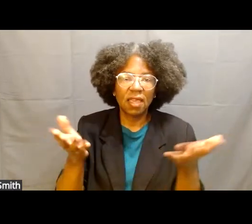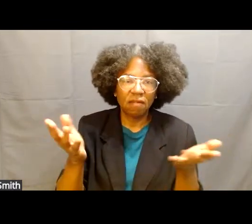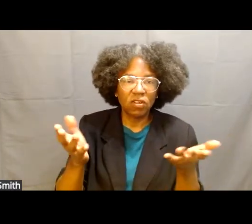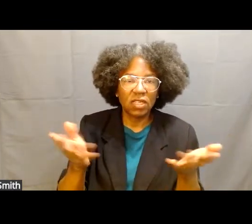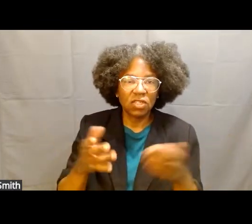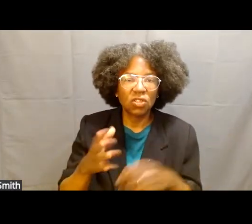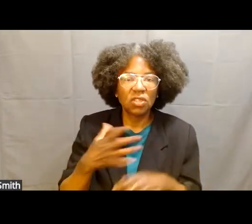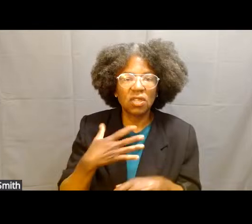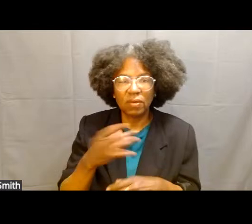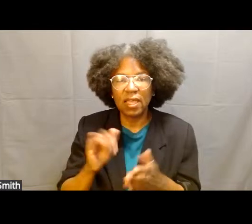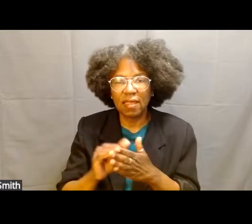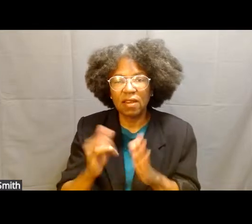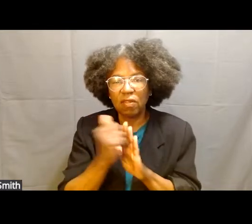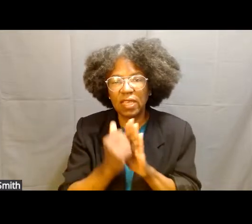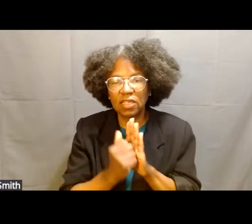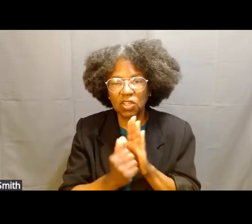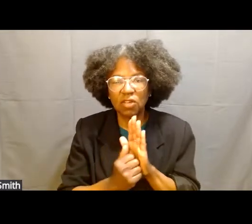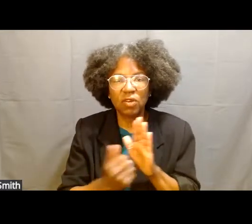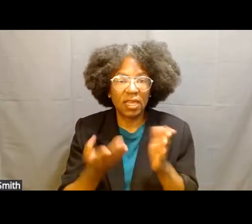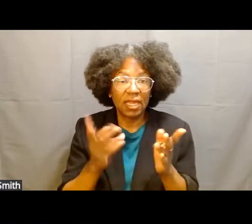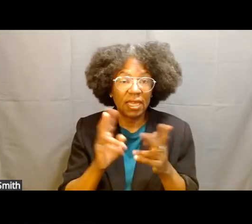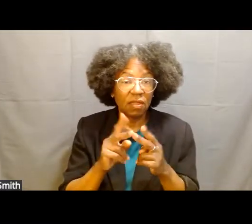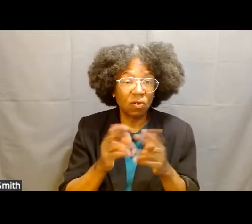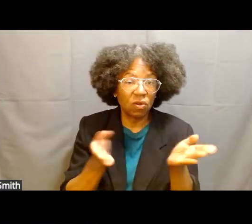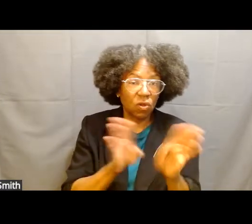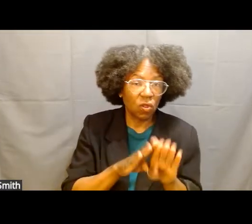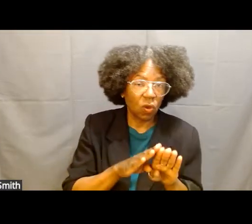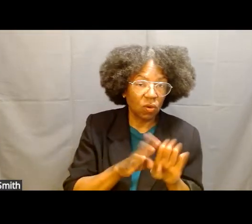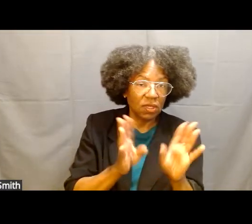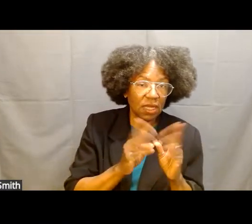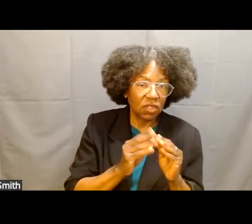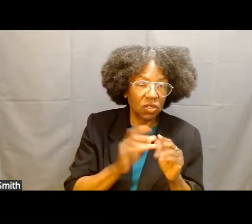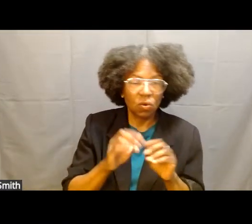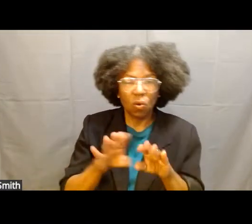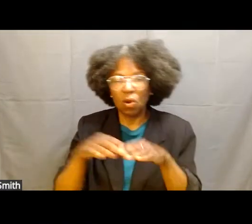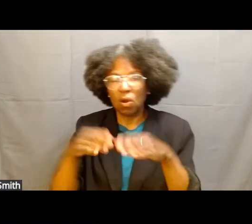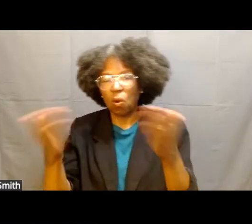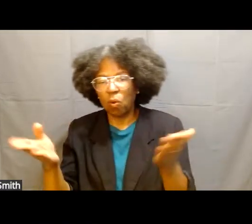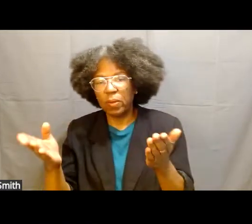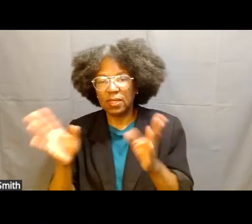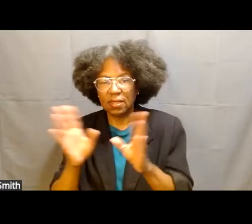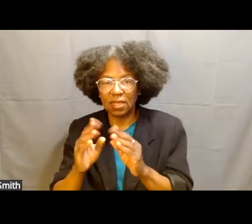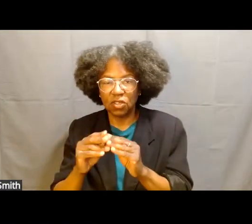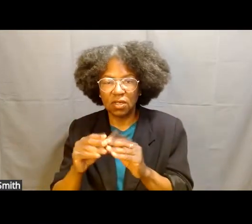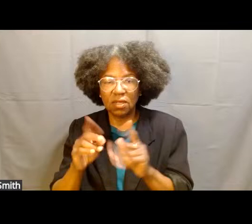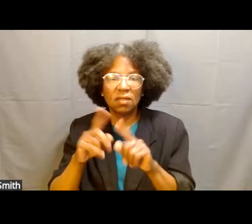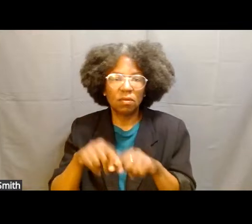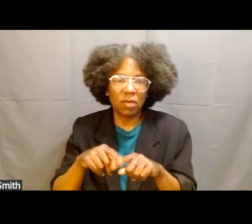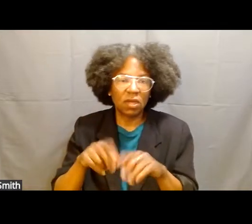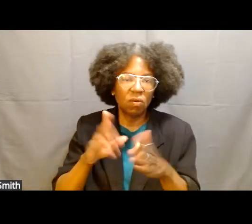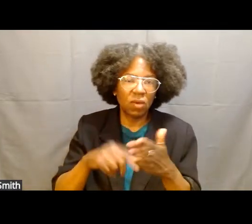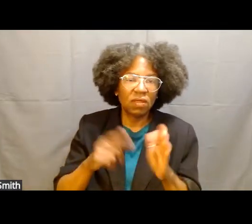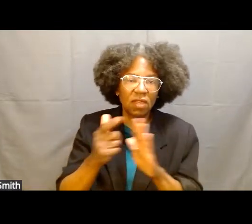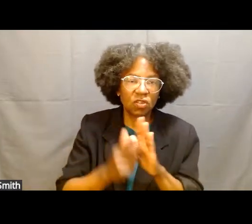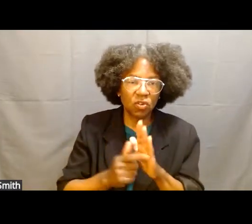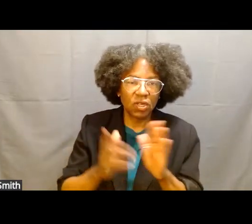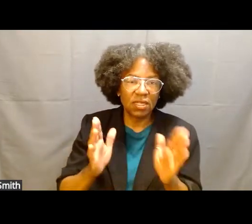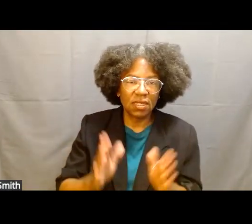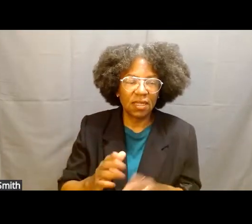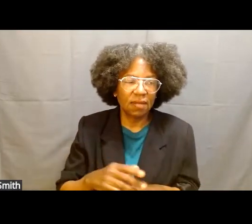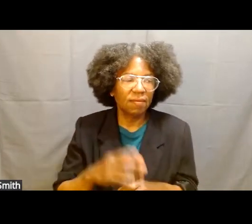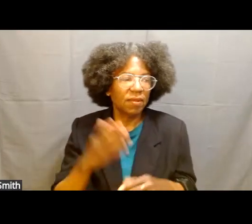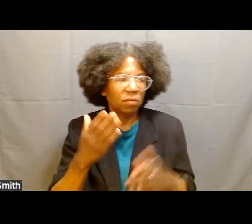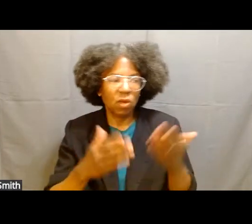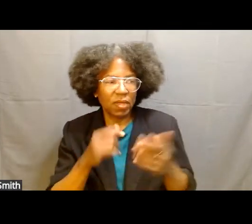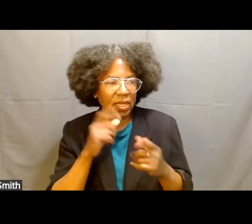our agenda items, either in closed session or in open session, depending on what the attorneys say. It probably cannot be in closed session. Okay,